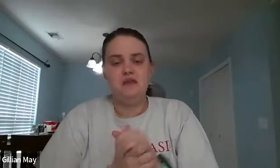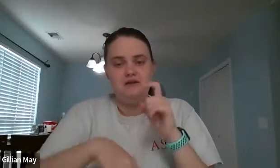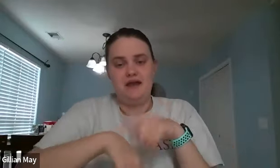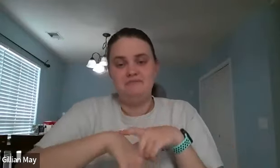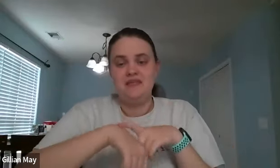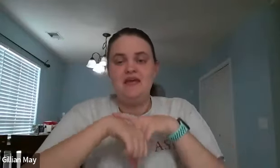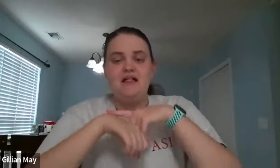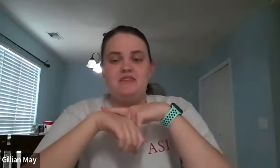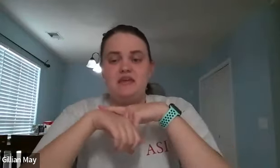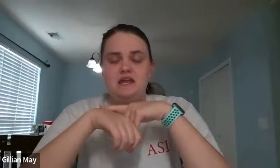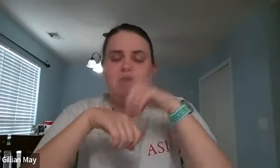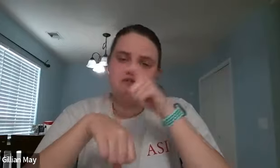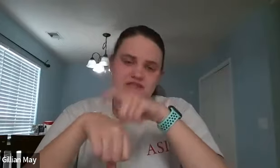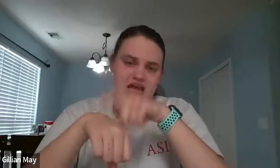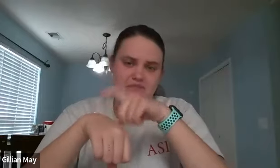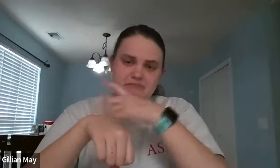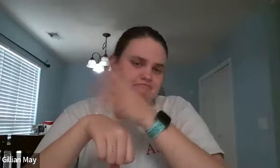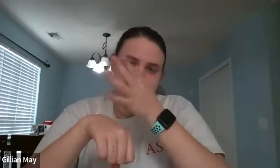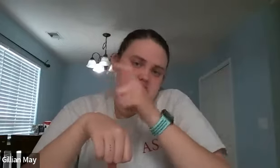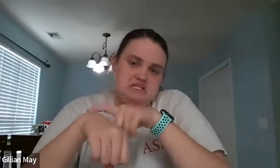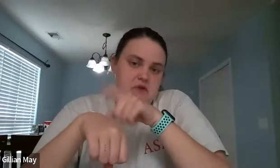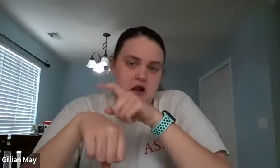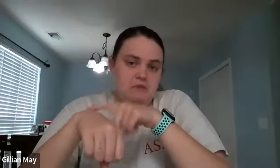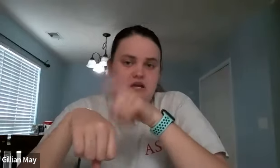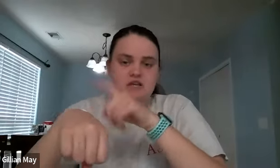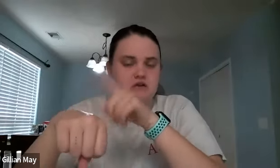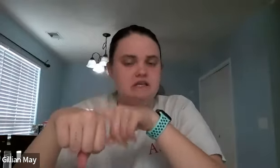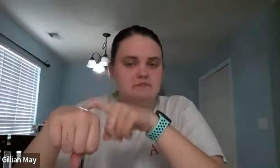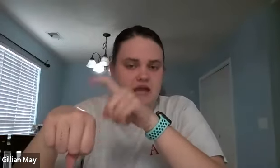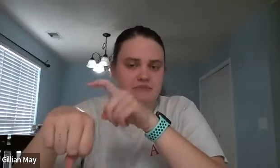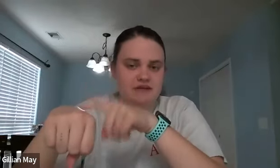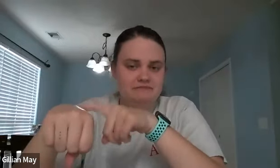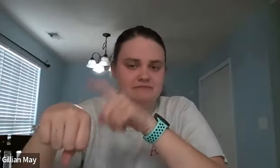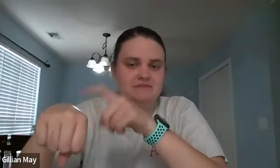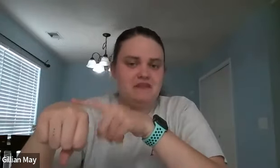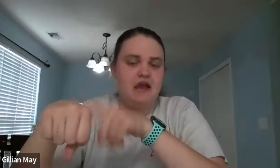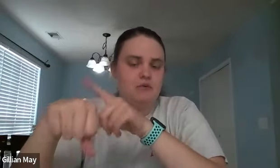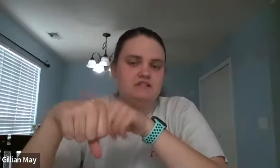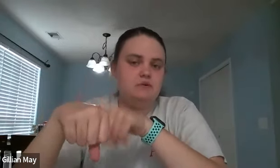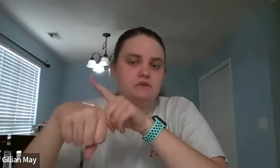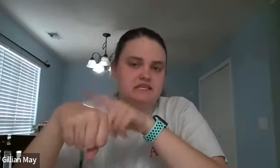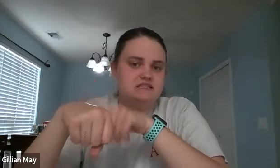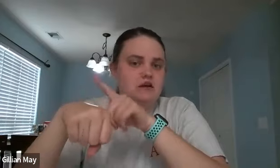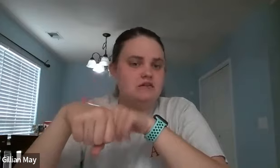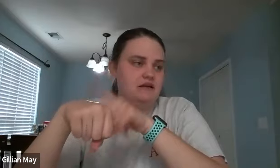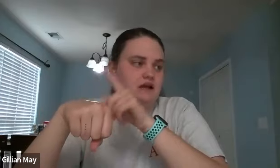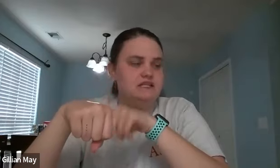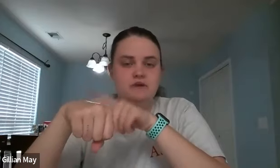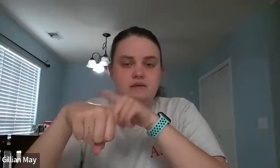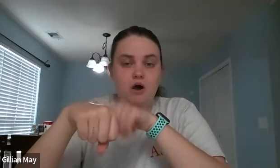Okay. Then also the tapping doesn't matter how much. I mean, you can keep tapping like how we do when we're teasing our, like I tease my mom